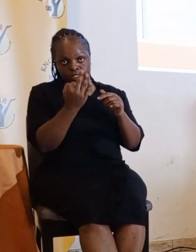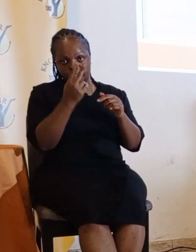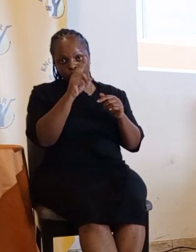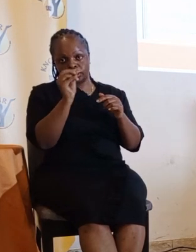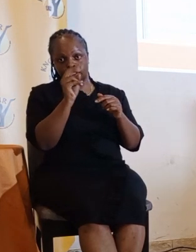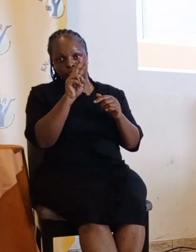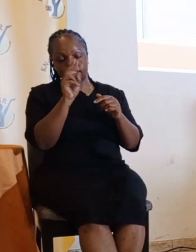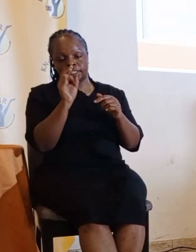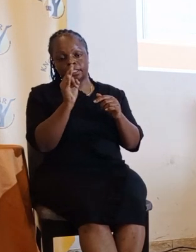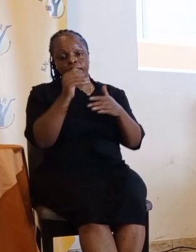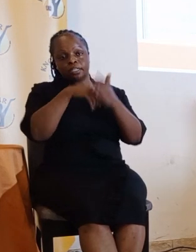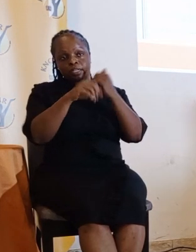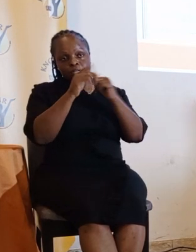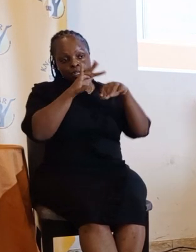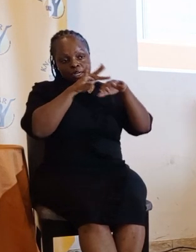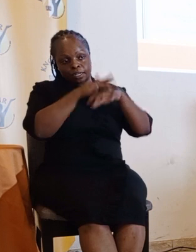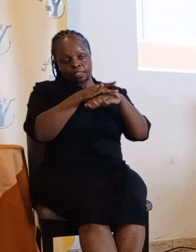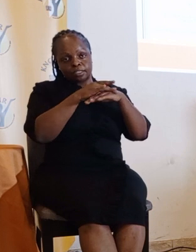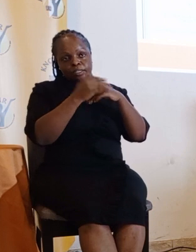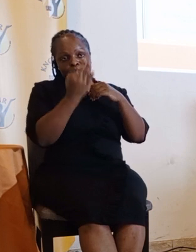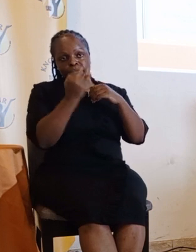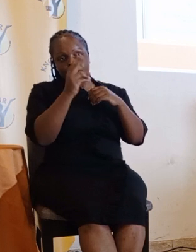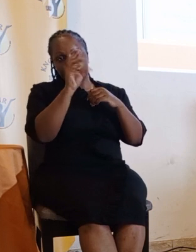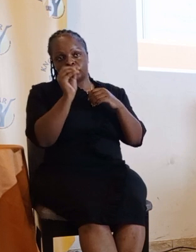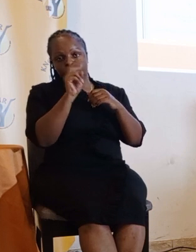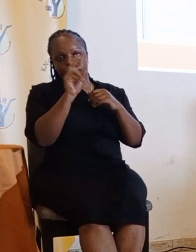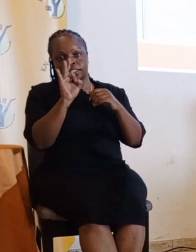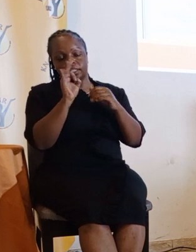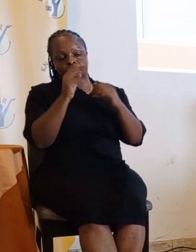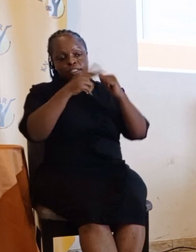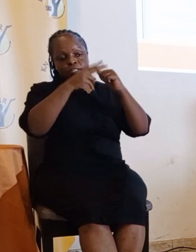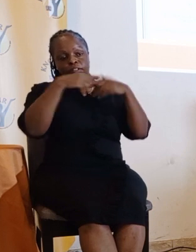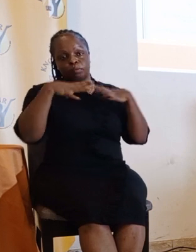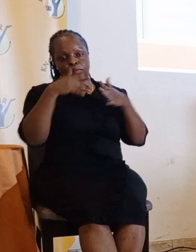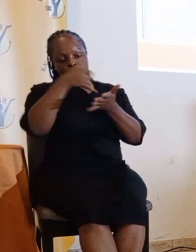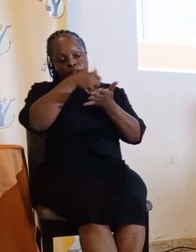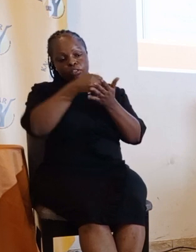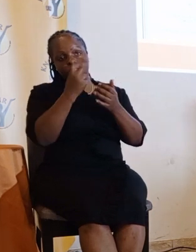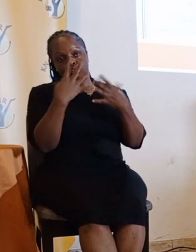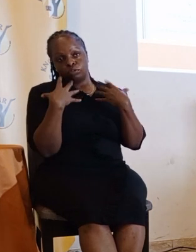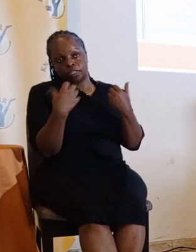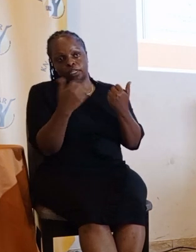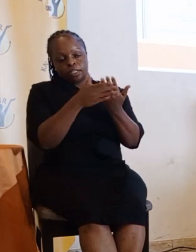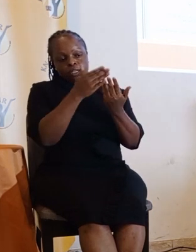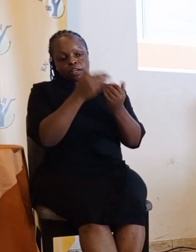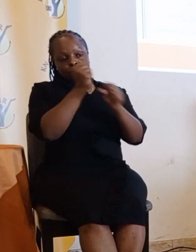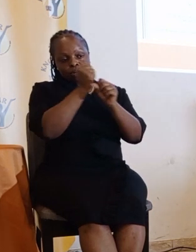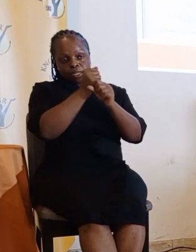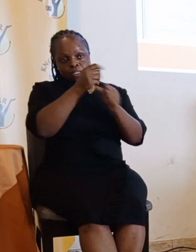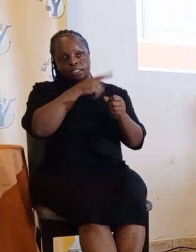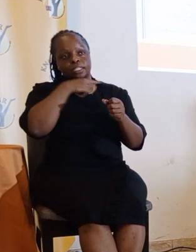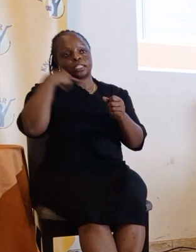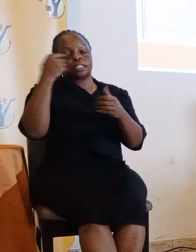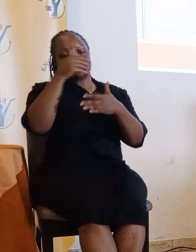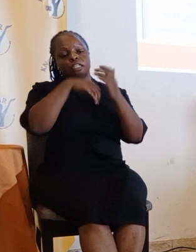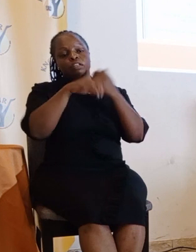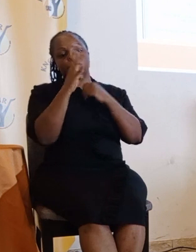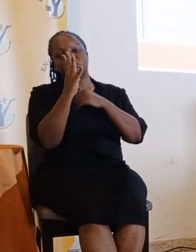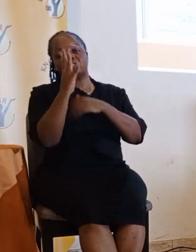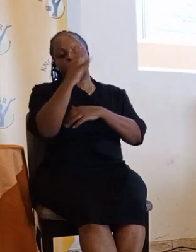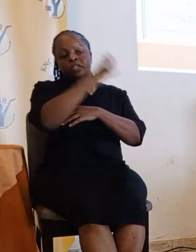In early March 2023, 7 people, including 2 healthcare workers, were killed in a span of 4 days